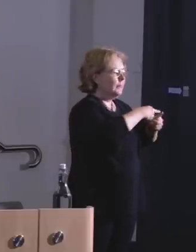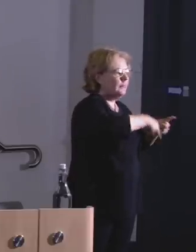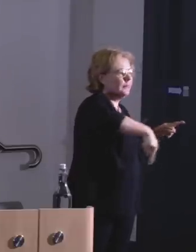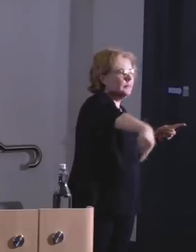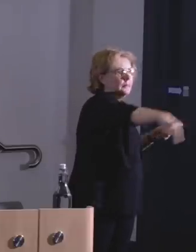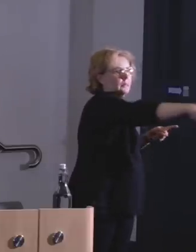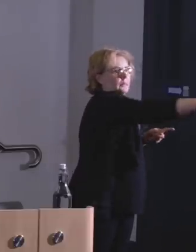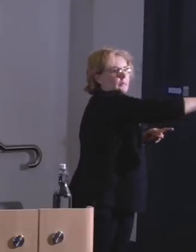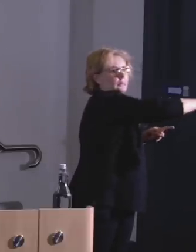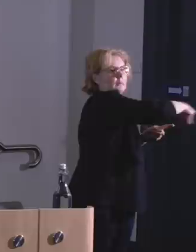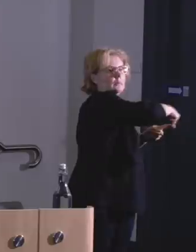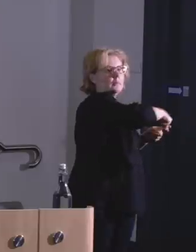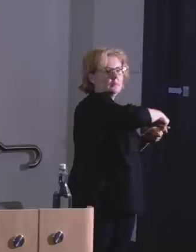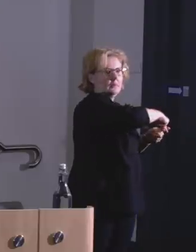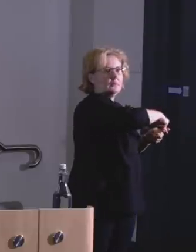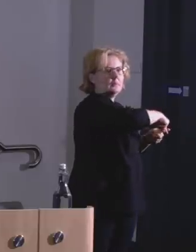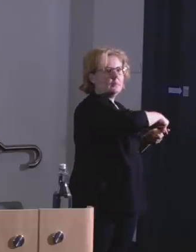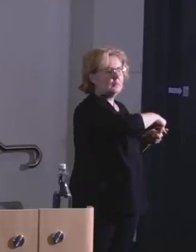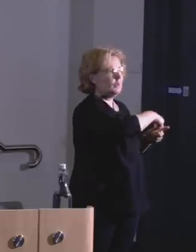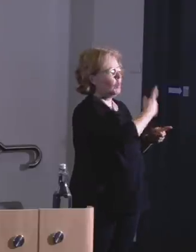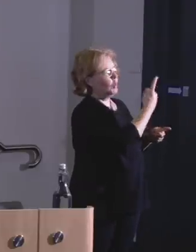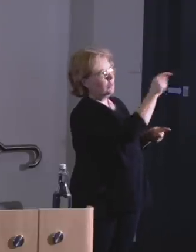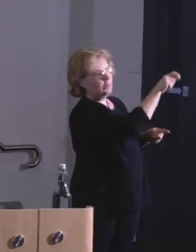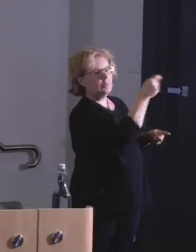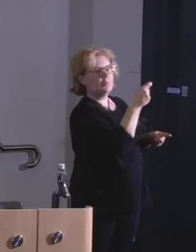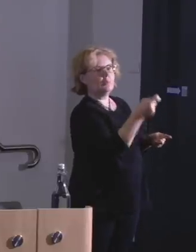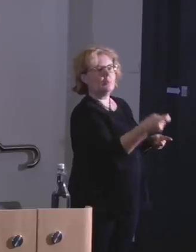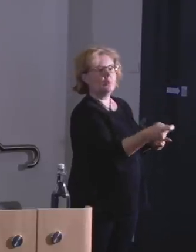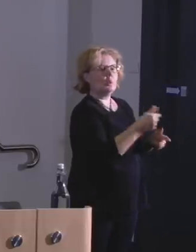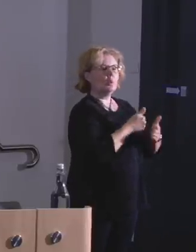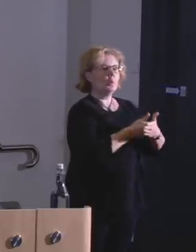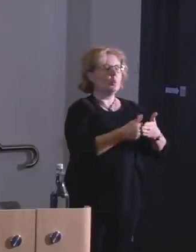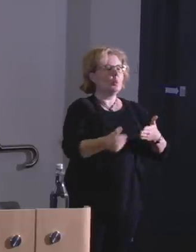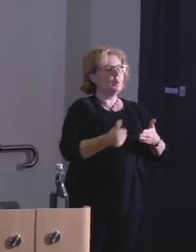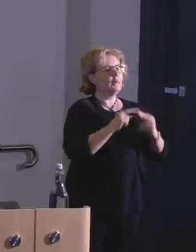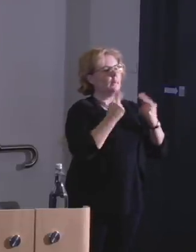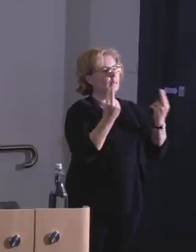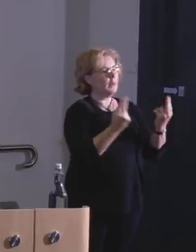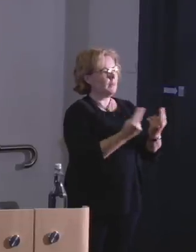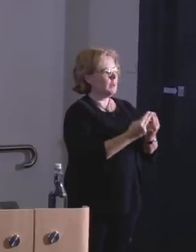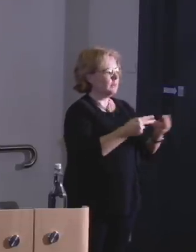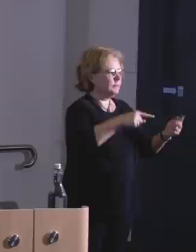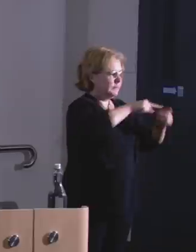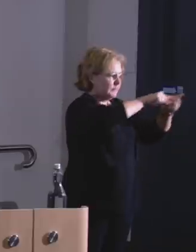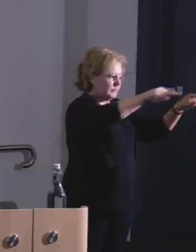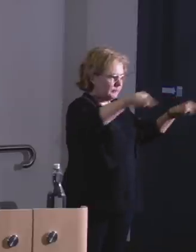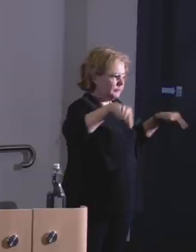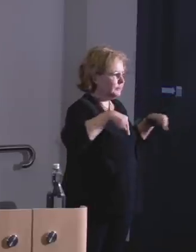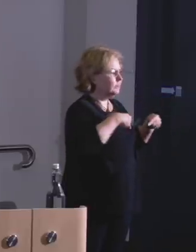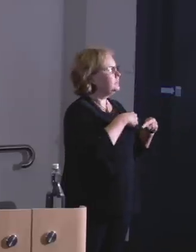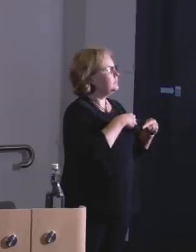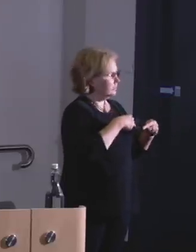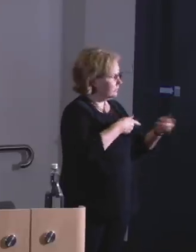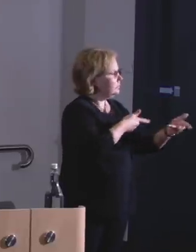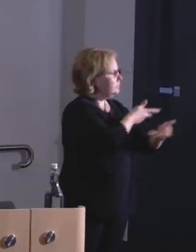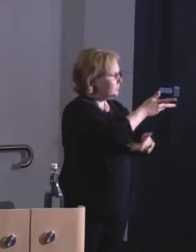And usually families come to a consensus about who should succeed